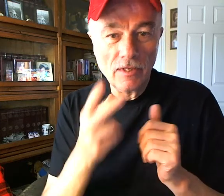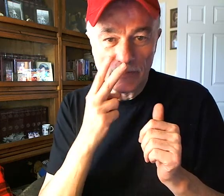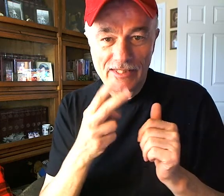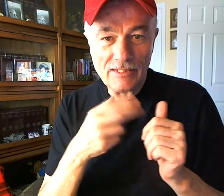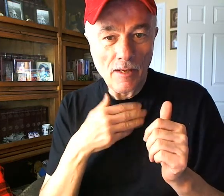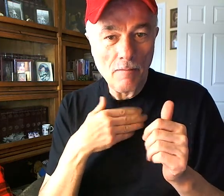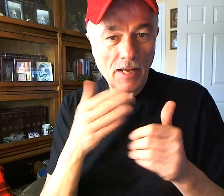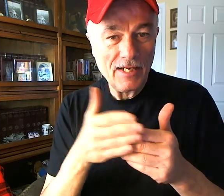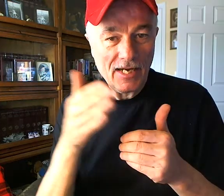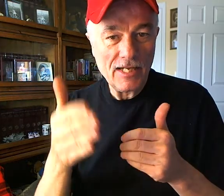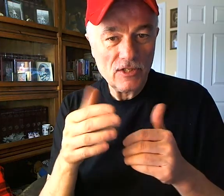up.